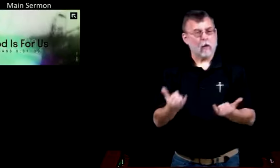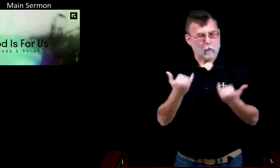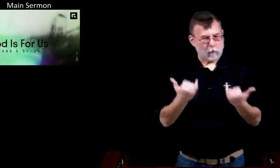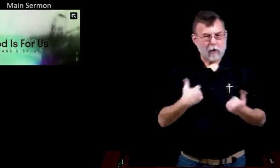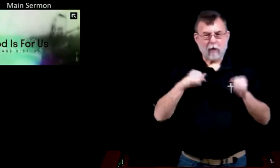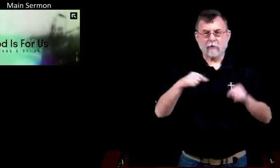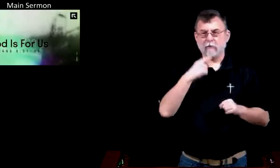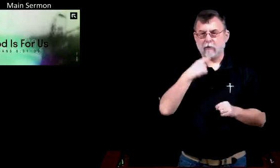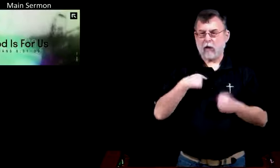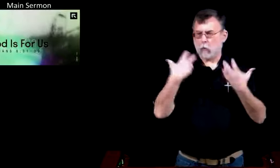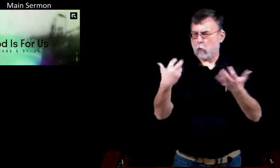this.